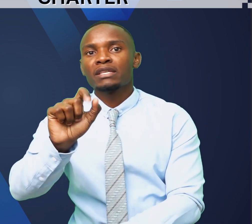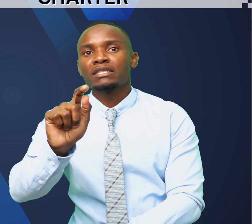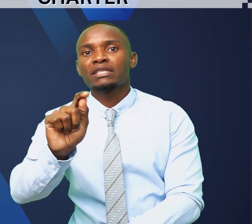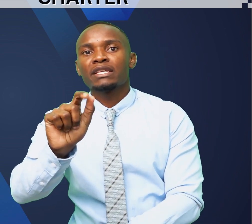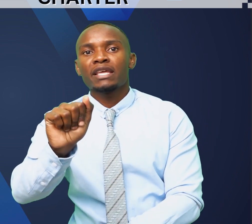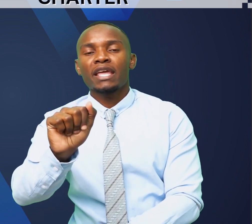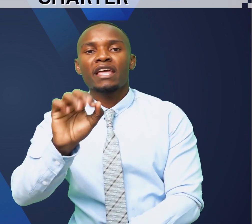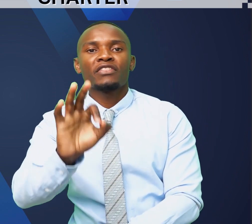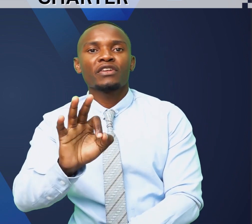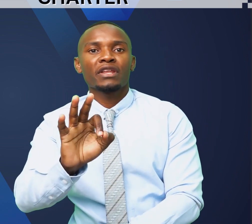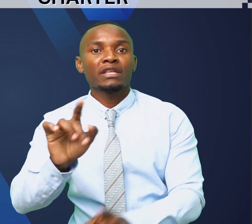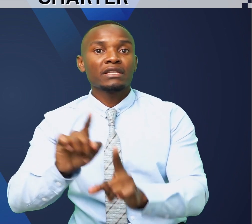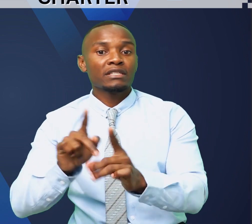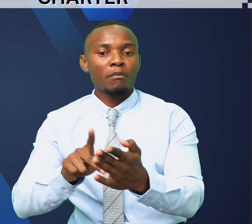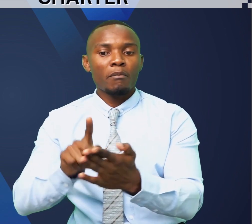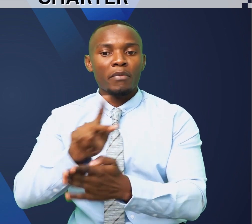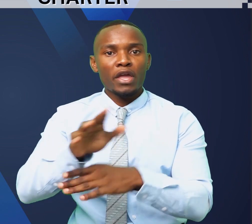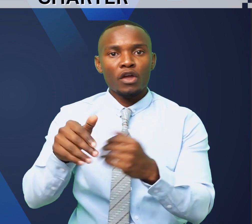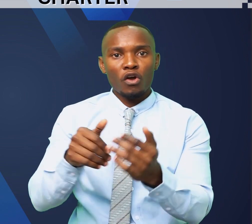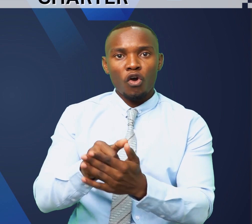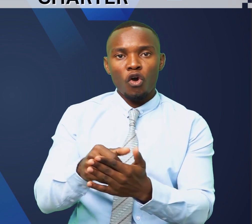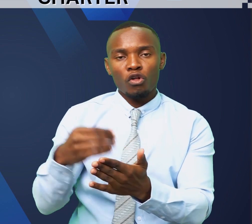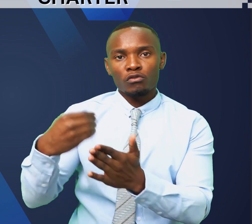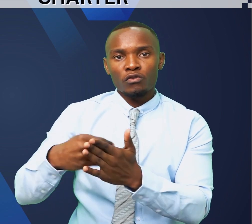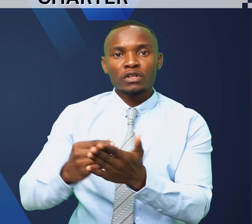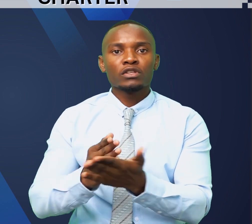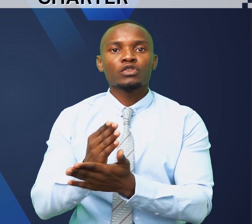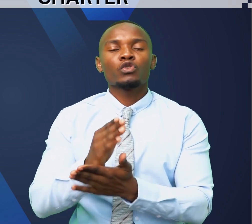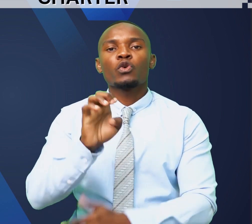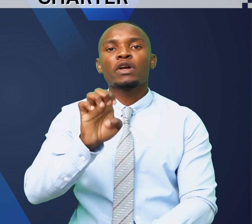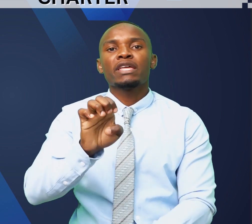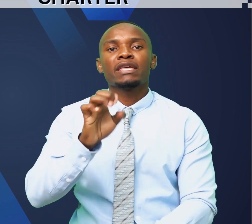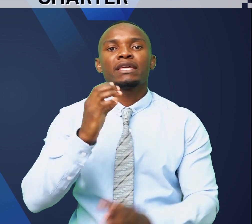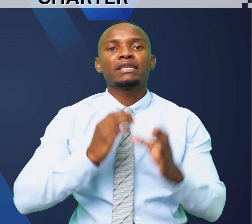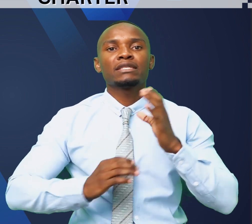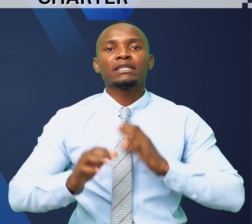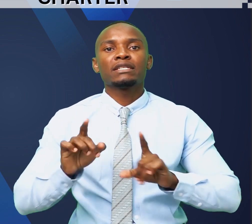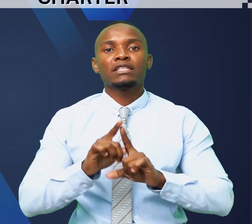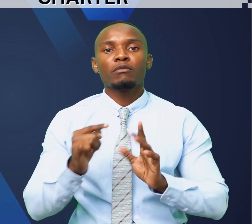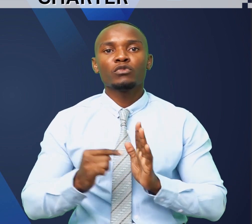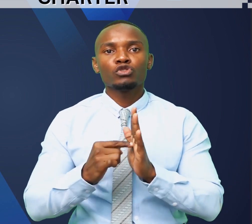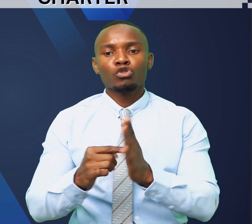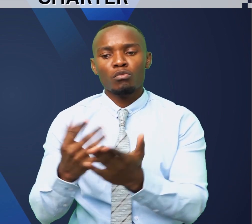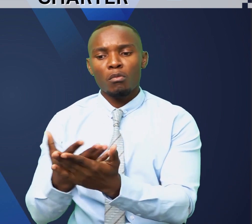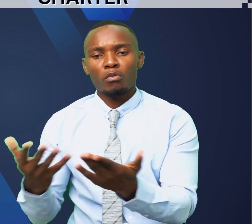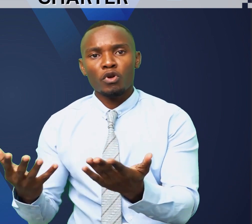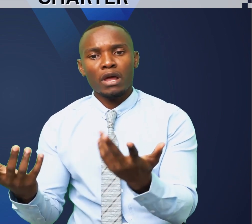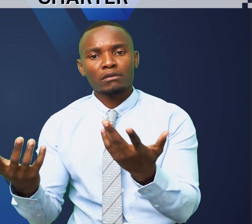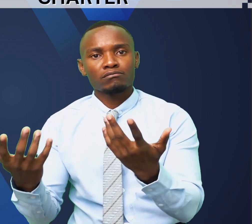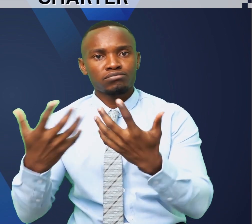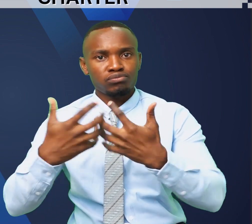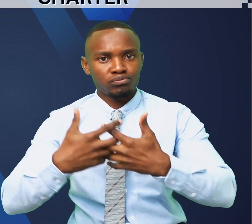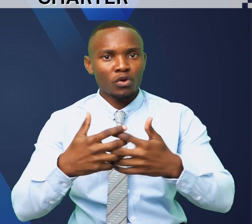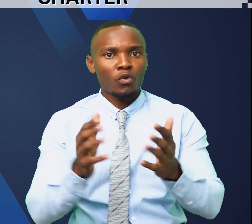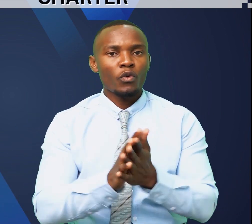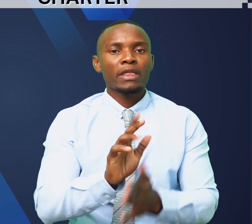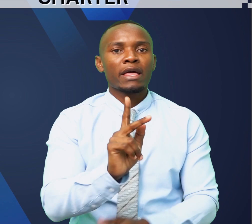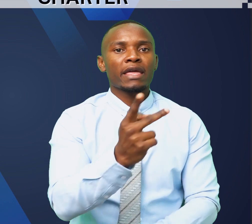Payment of applicable fees through eCitizen. Demonstrate conformity of the product to Kenya standards